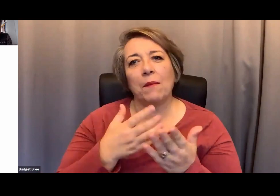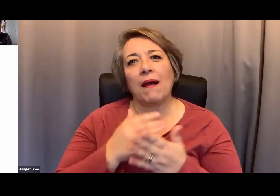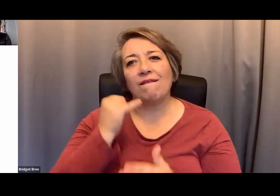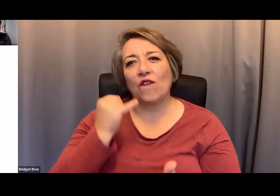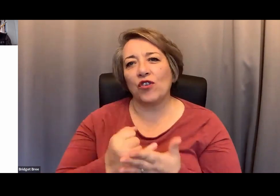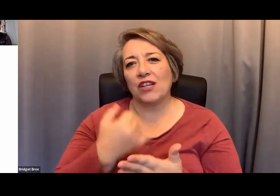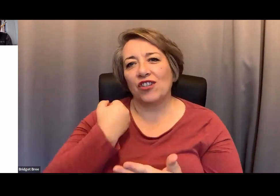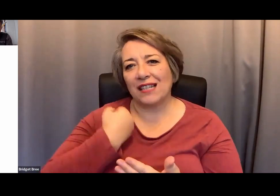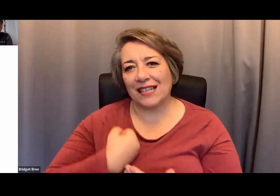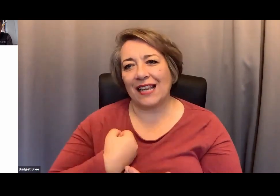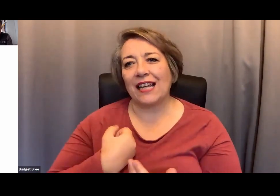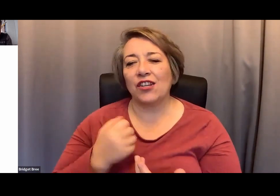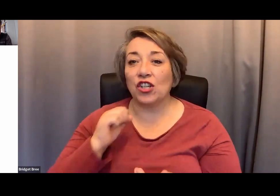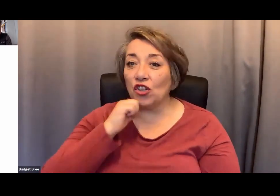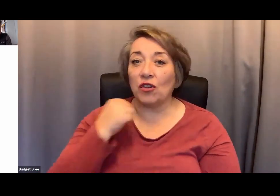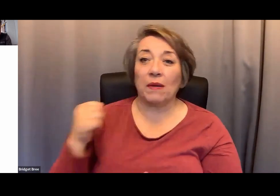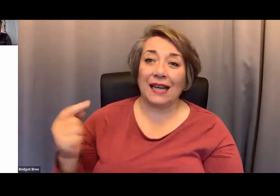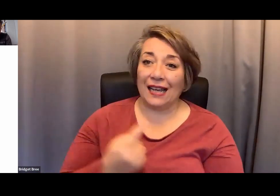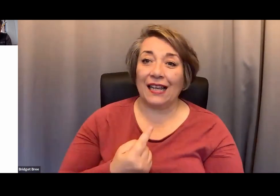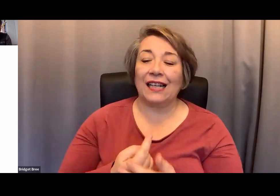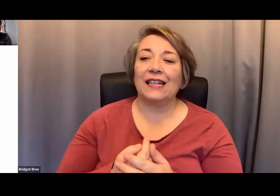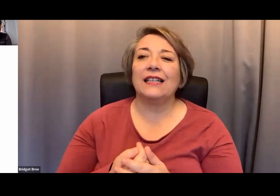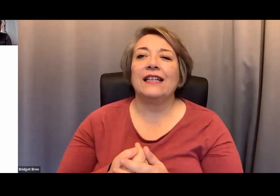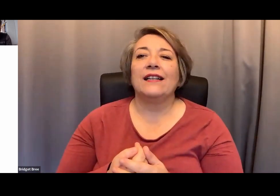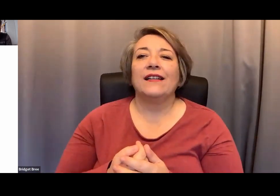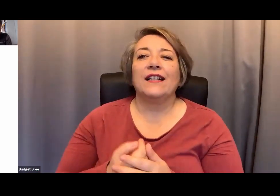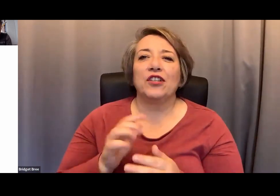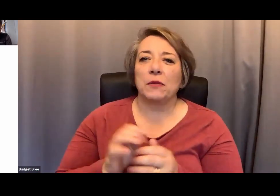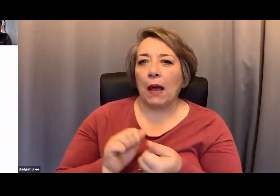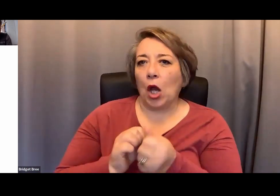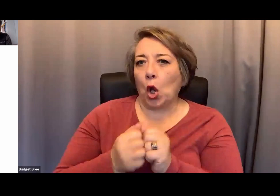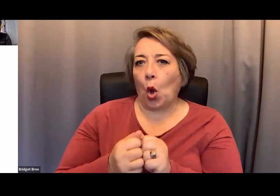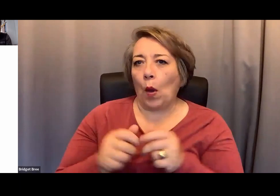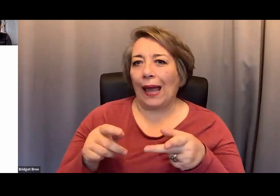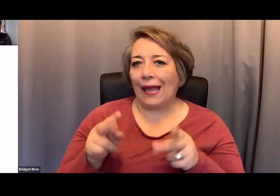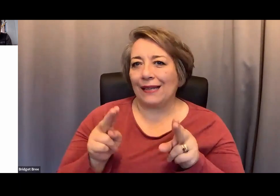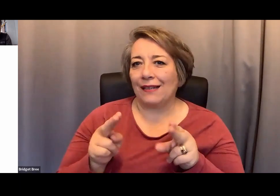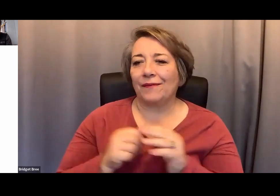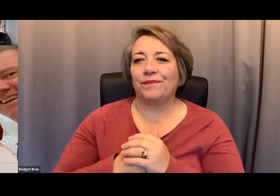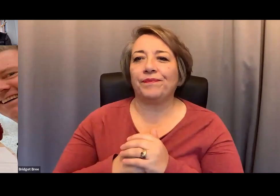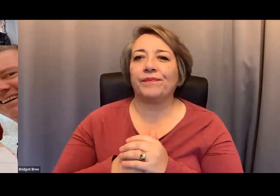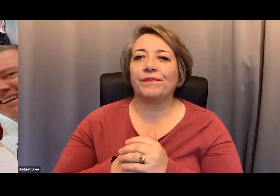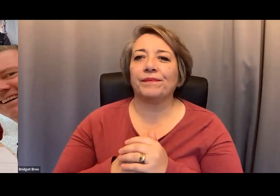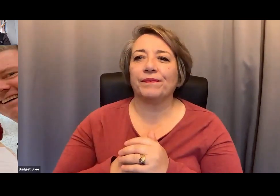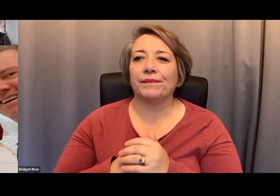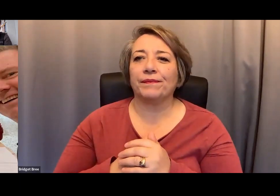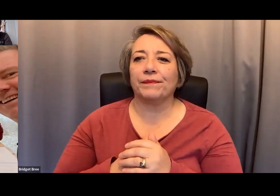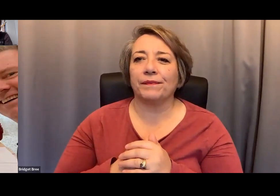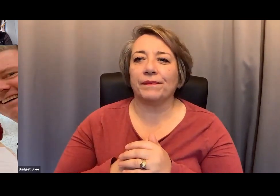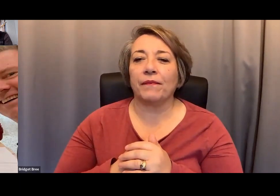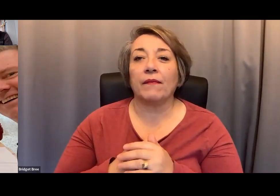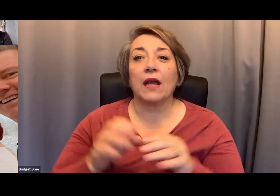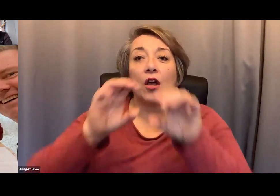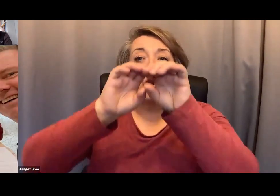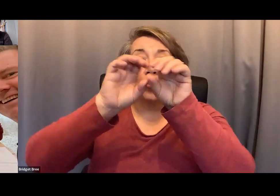ill, my co-editor in crime. So the donut came to